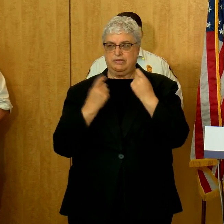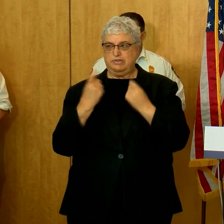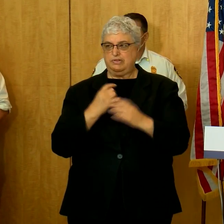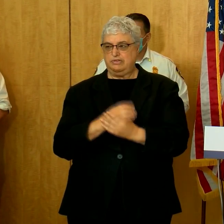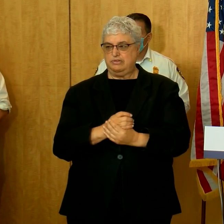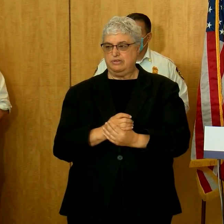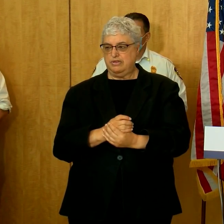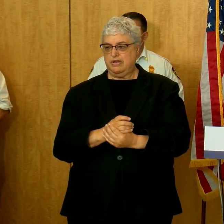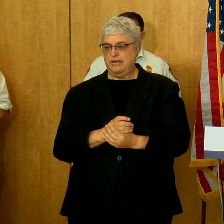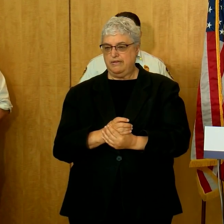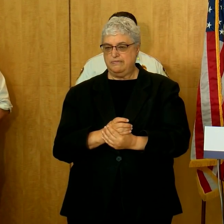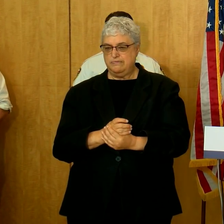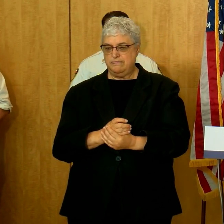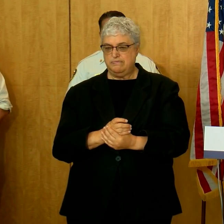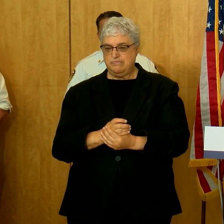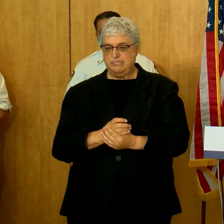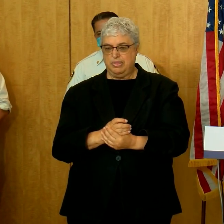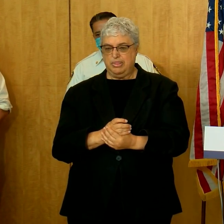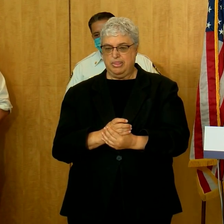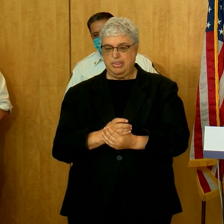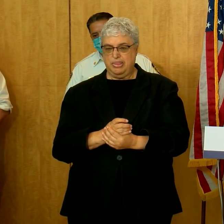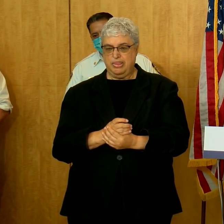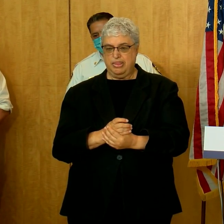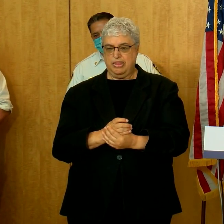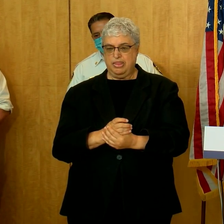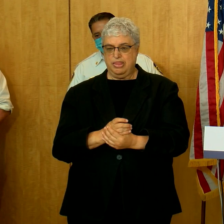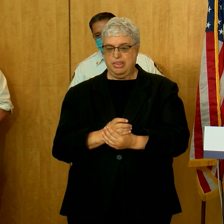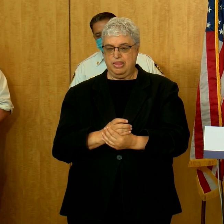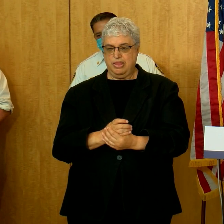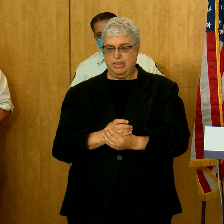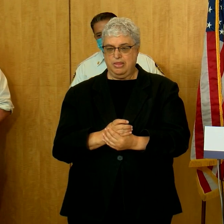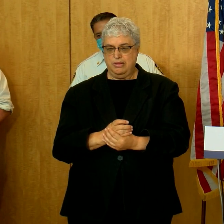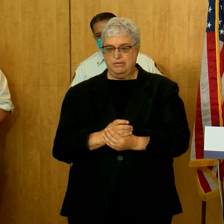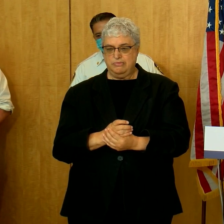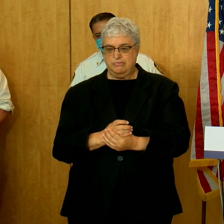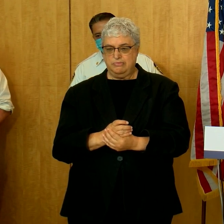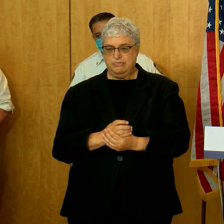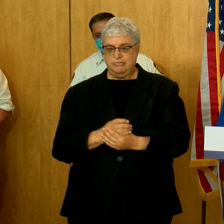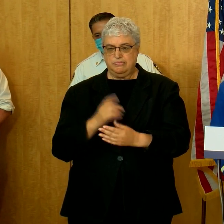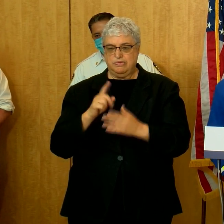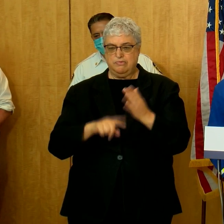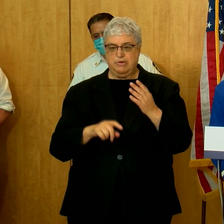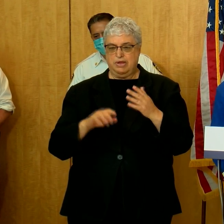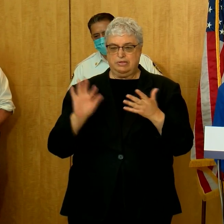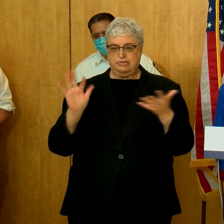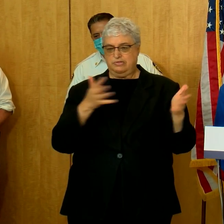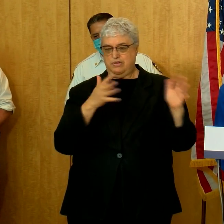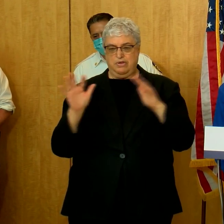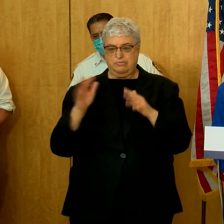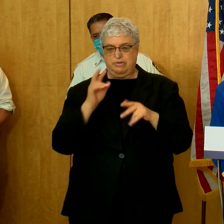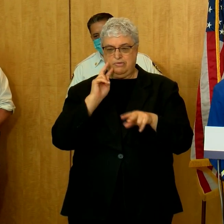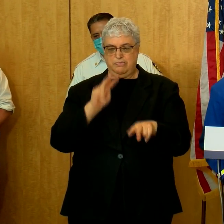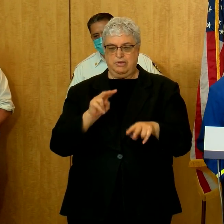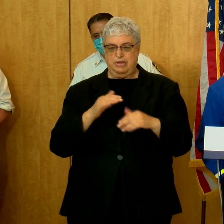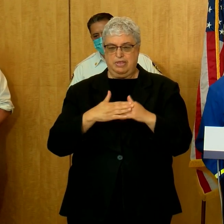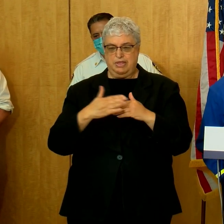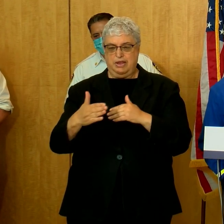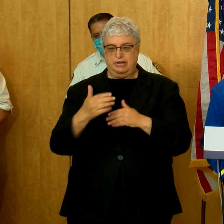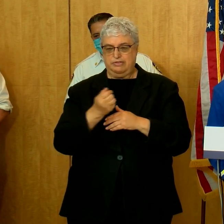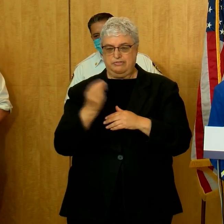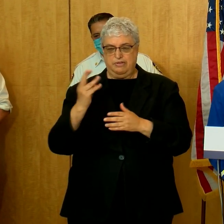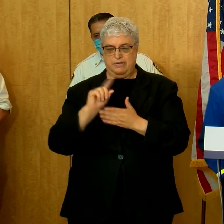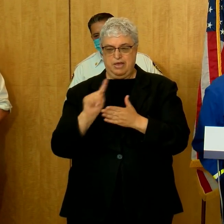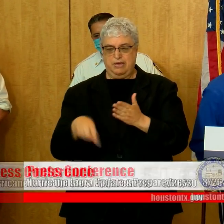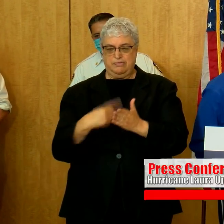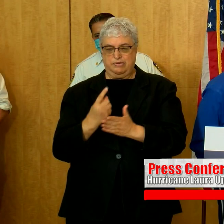have. Question for either the mayor or chief unit. What storm conditions are you watching over the next few